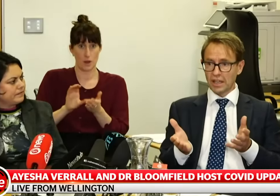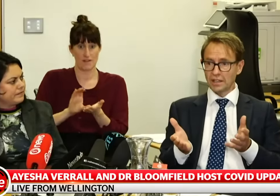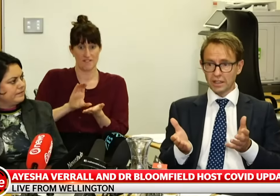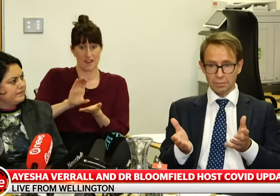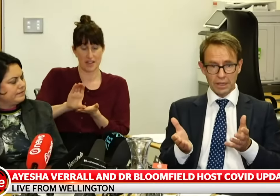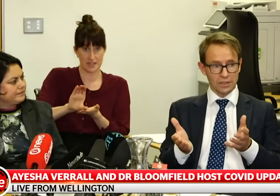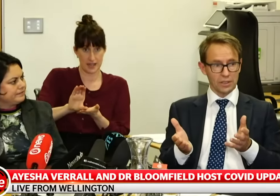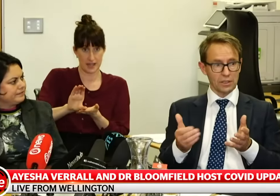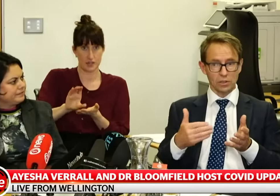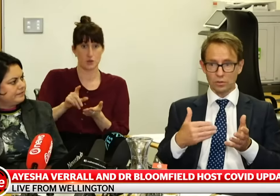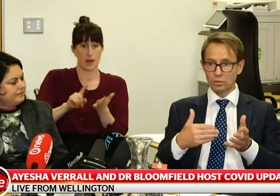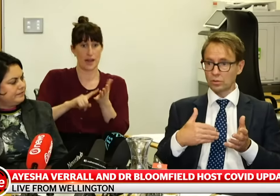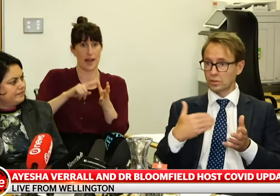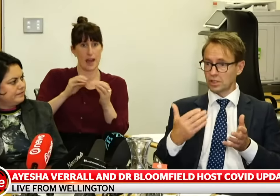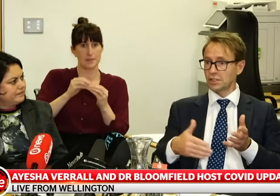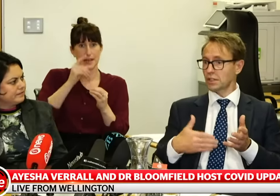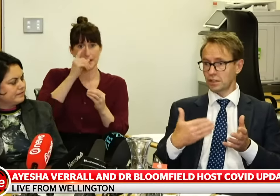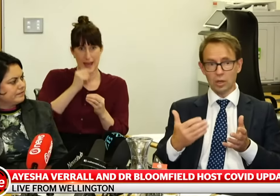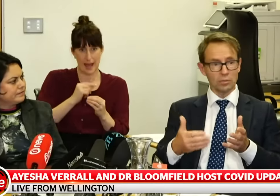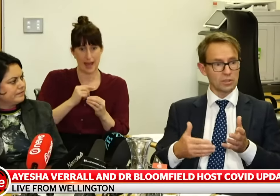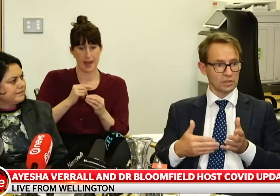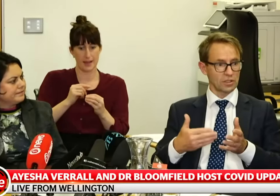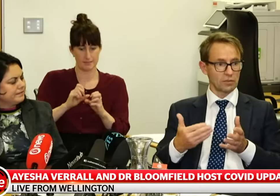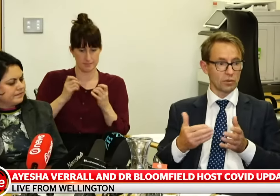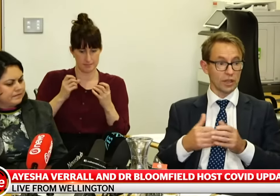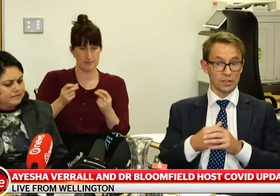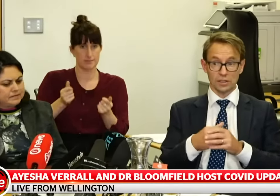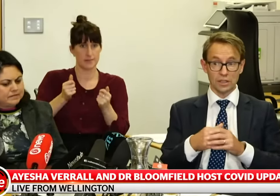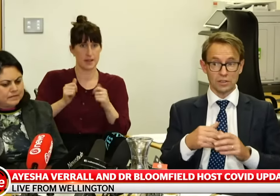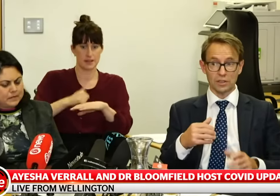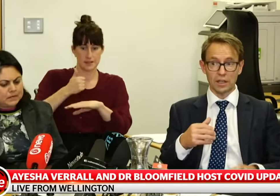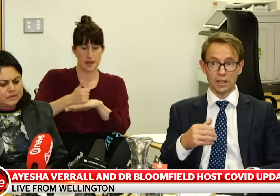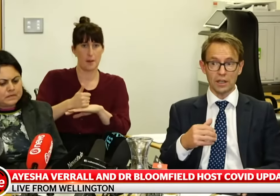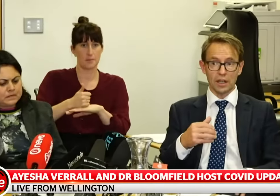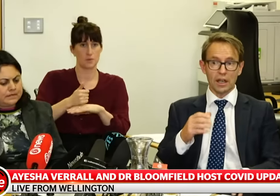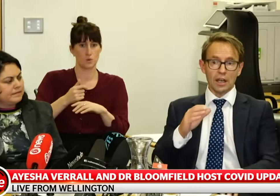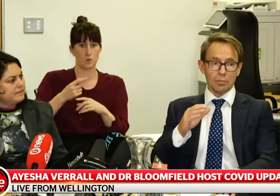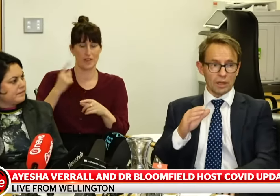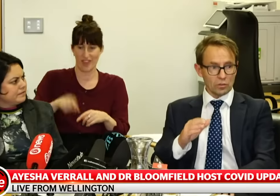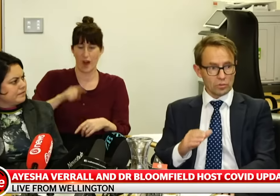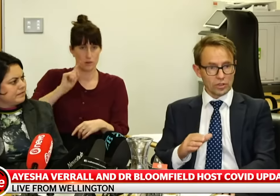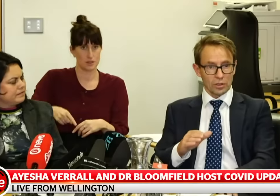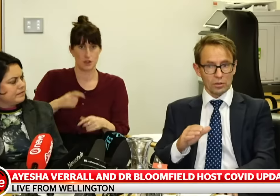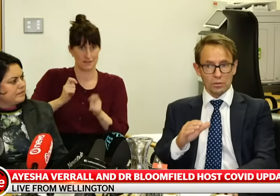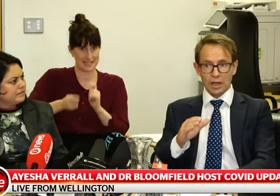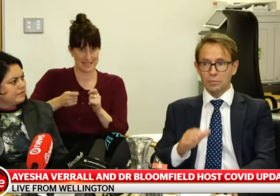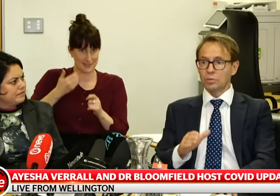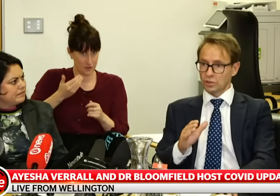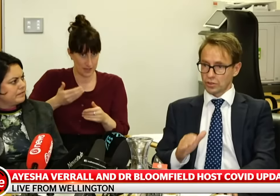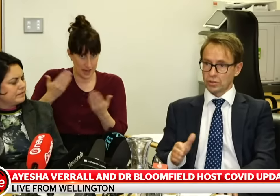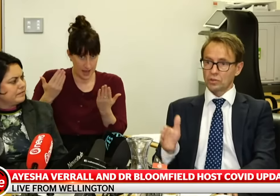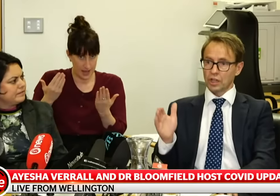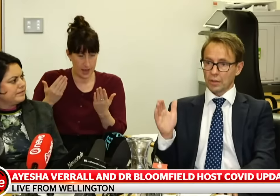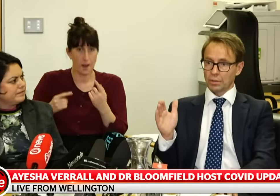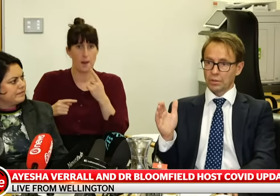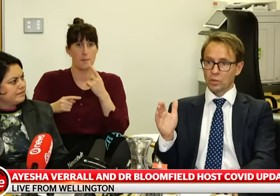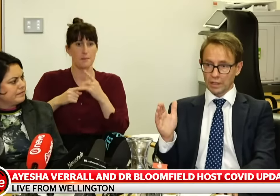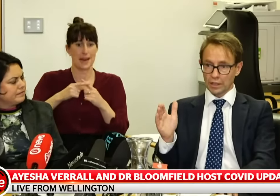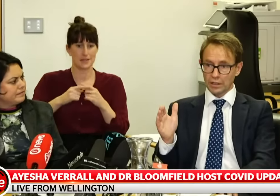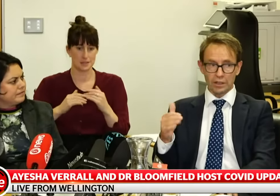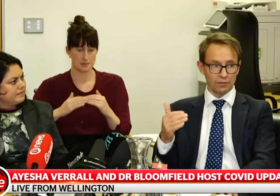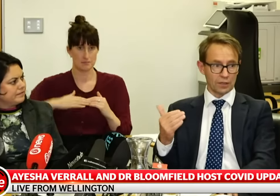the standing capacity to do the testing at the moment at several thousand tests a day, but also able to surge